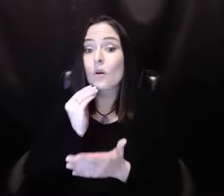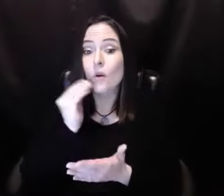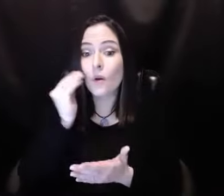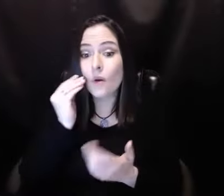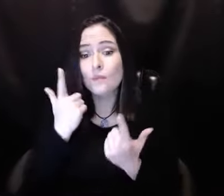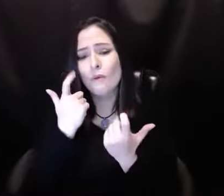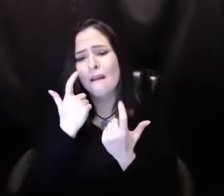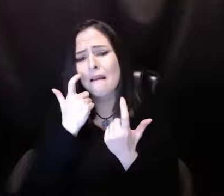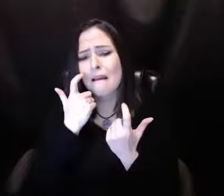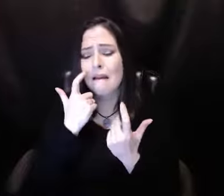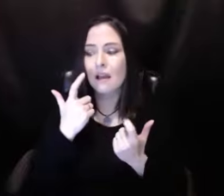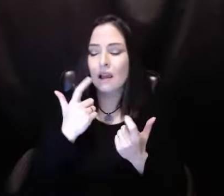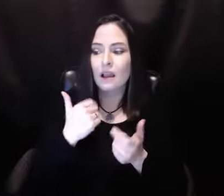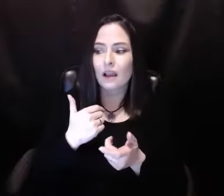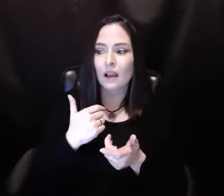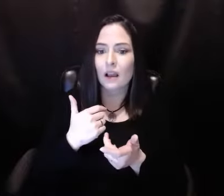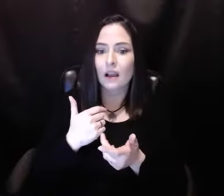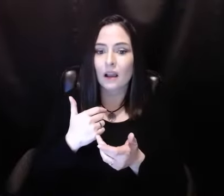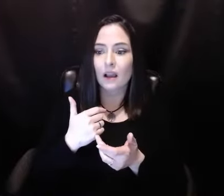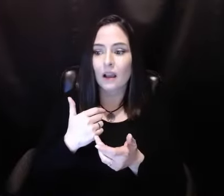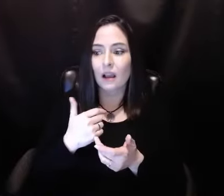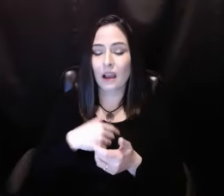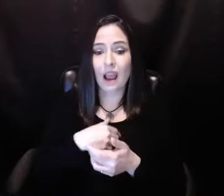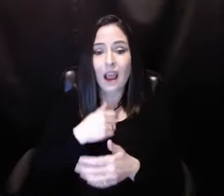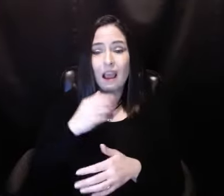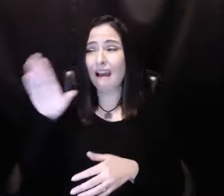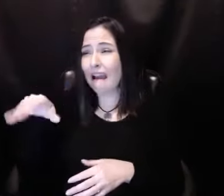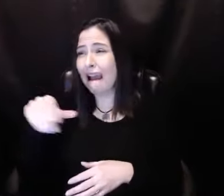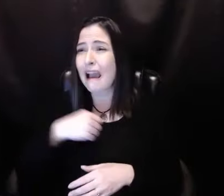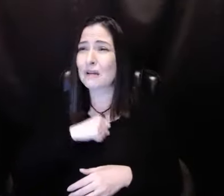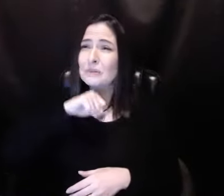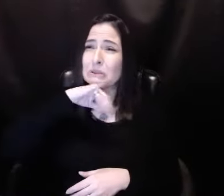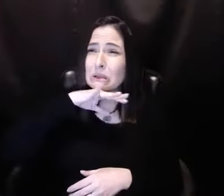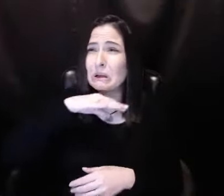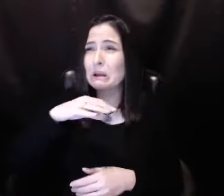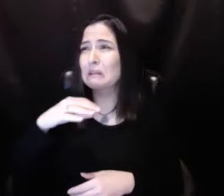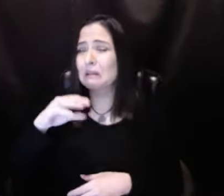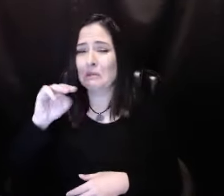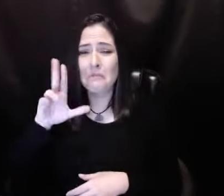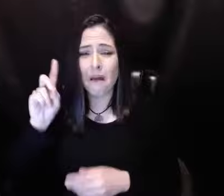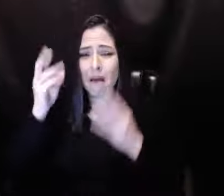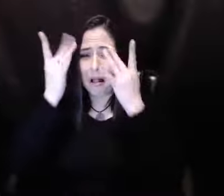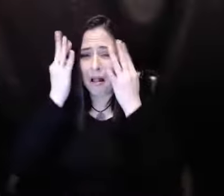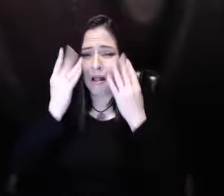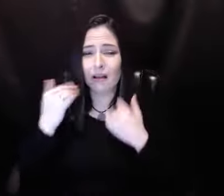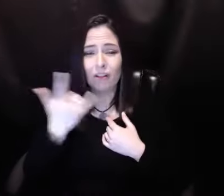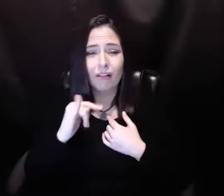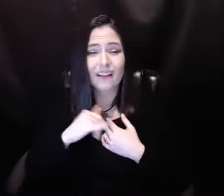but when I came home crying, I was under the mud and dirty and wet.